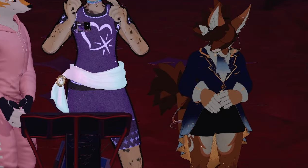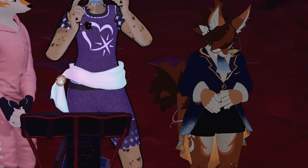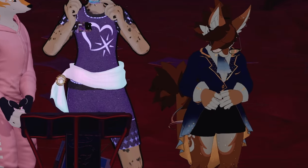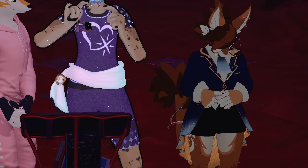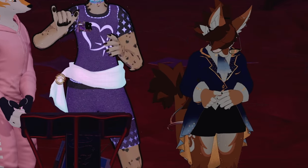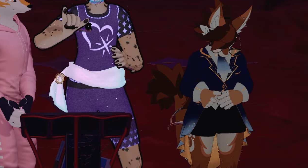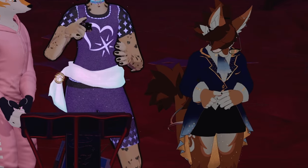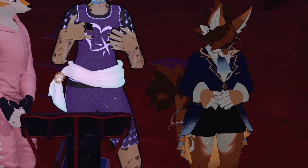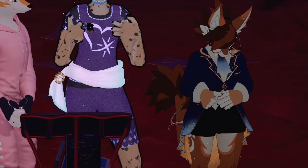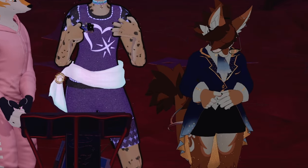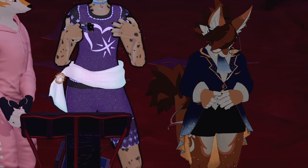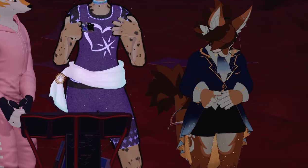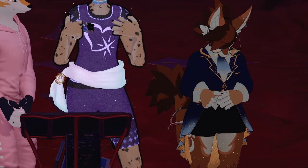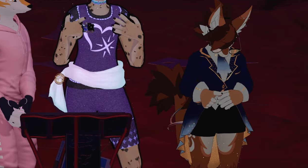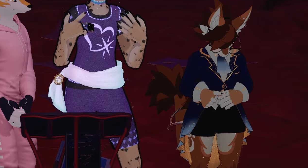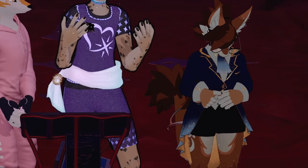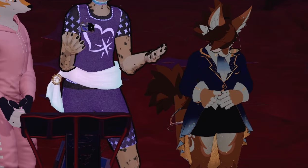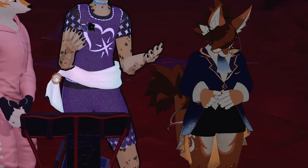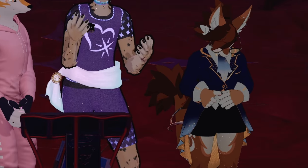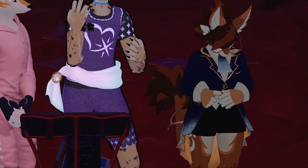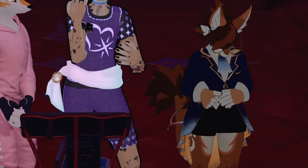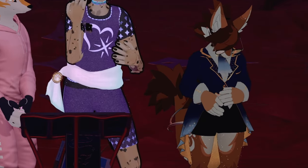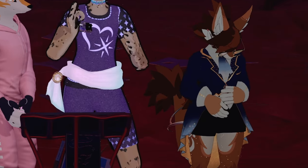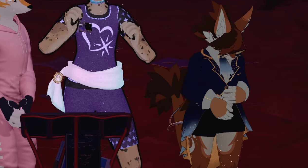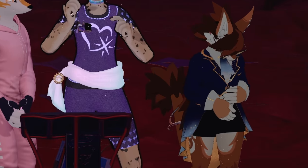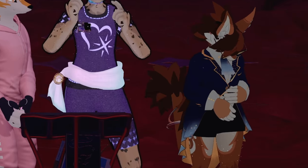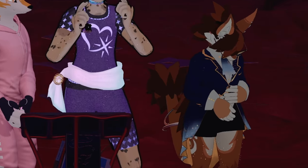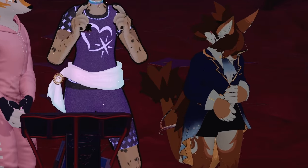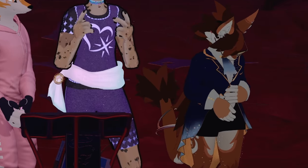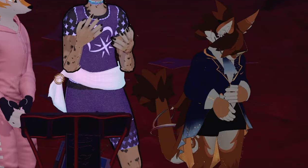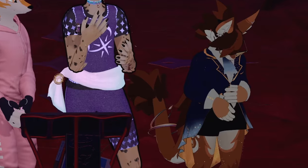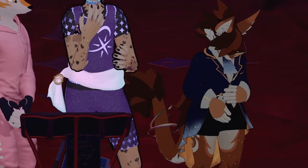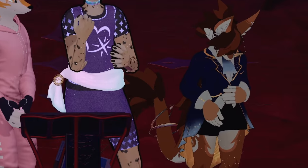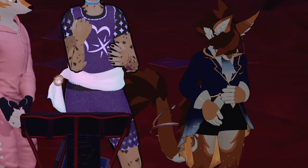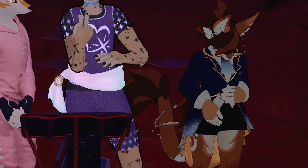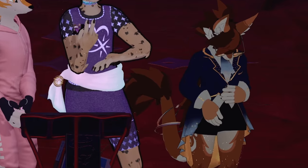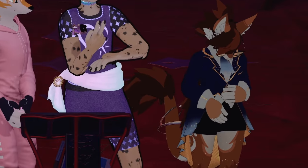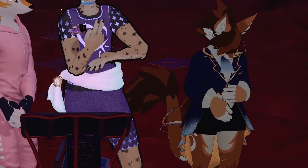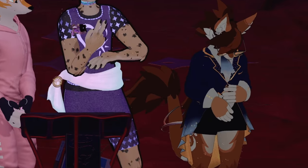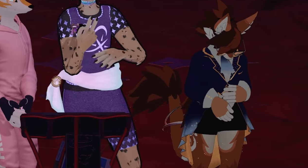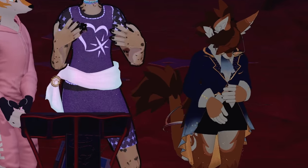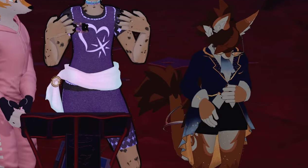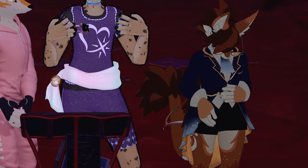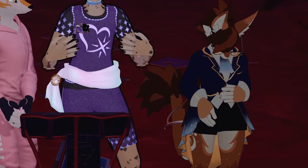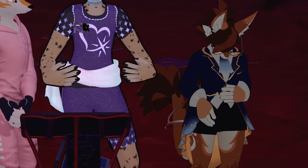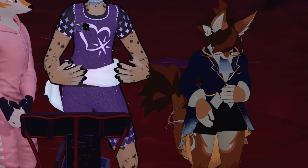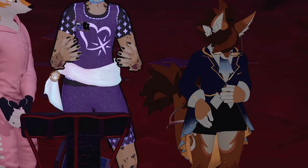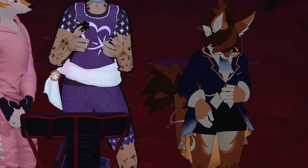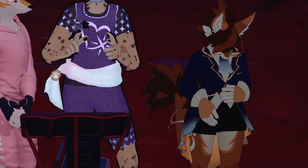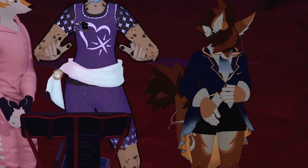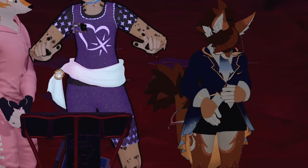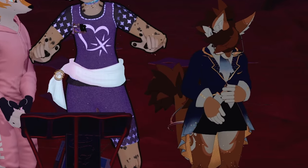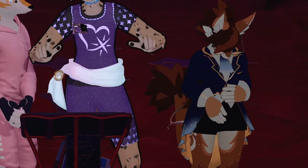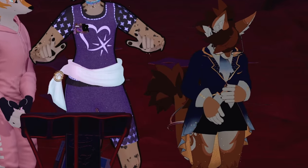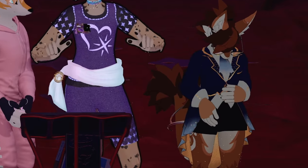in VR because not everybody has facial tracking. Those expressions are not there. So